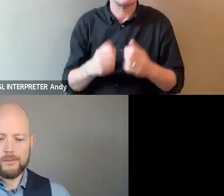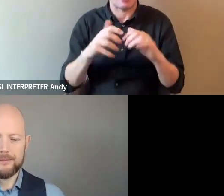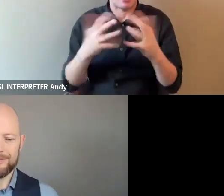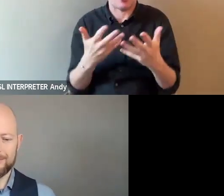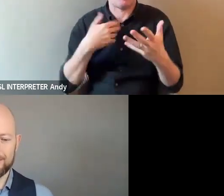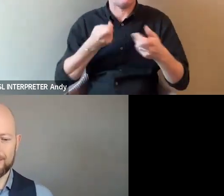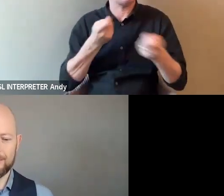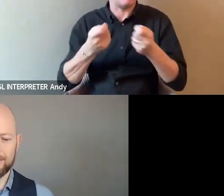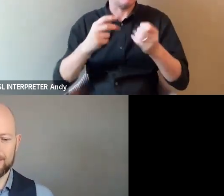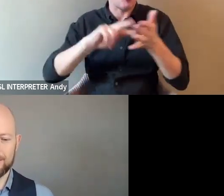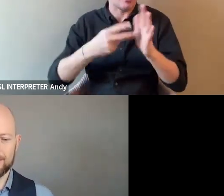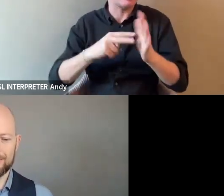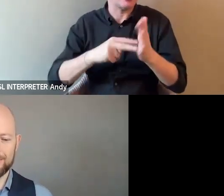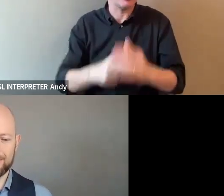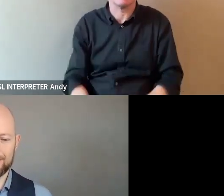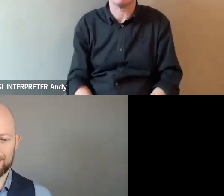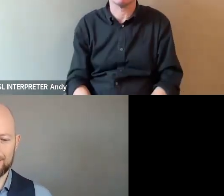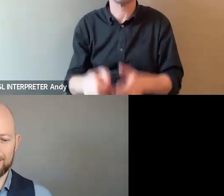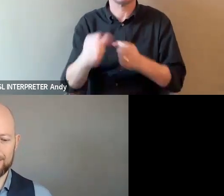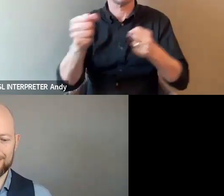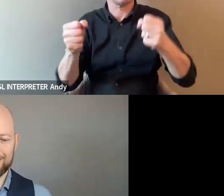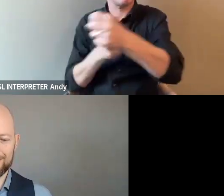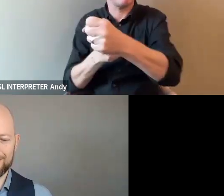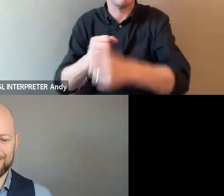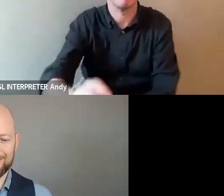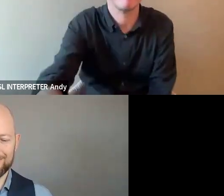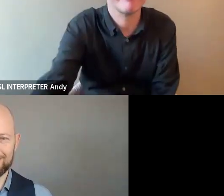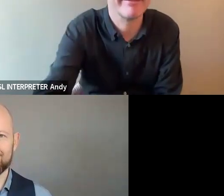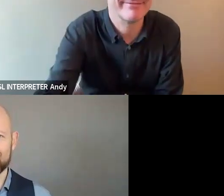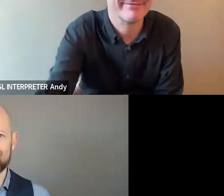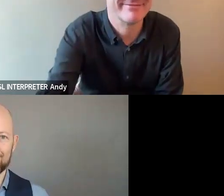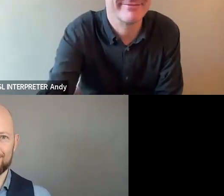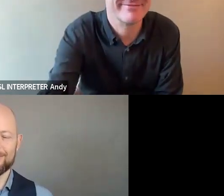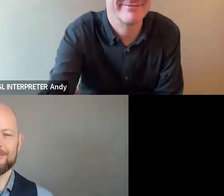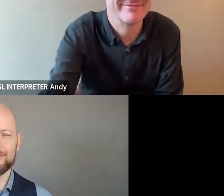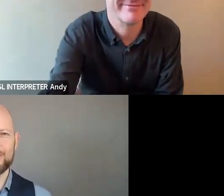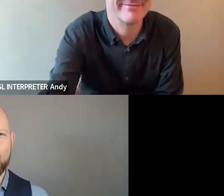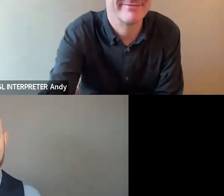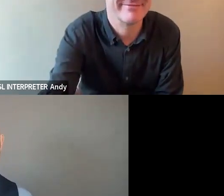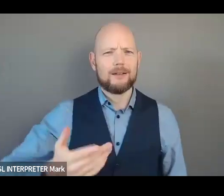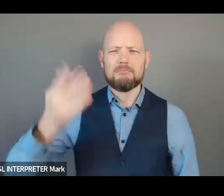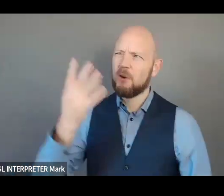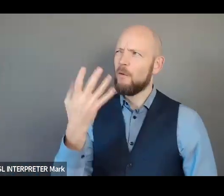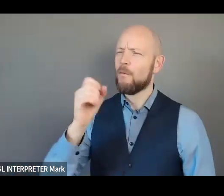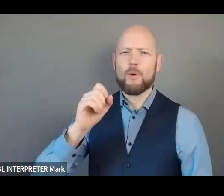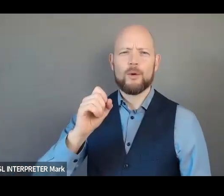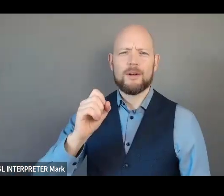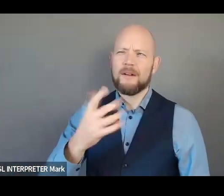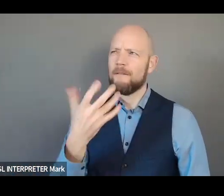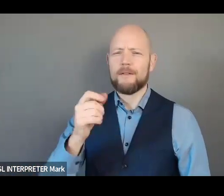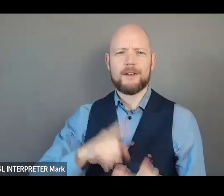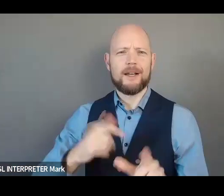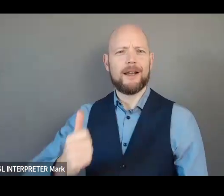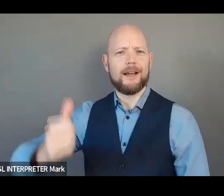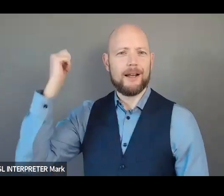run. If we were here perhaps 40 or 50 years ago, and you were talking about, we need to speak to the workforce about